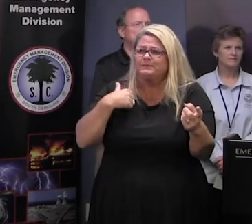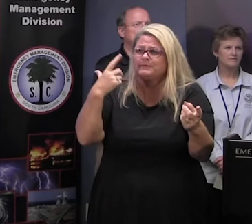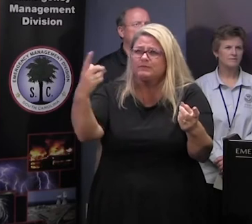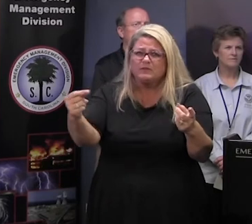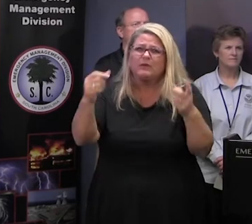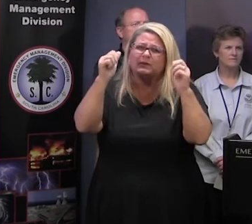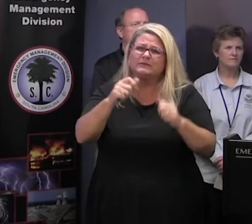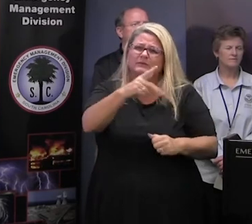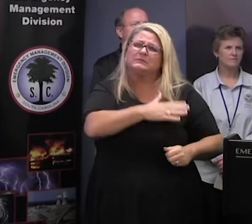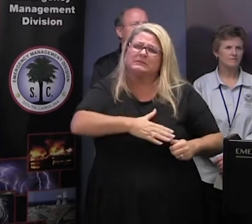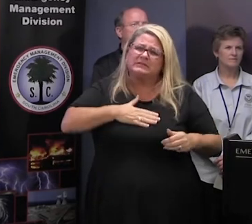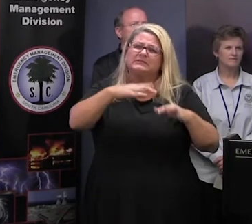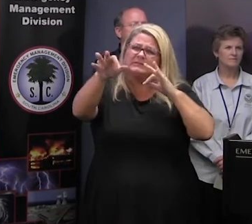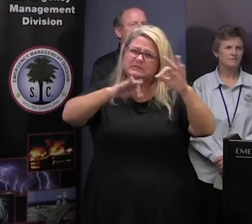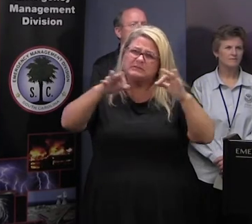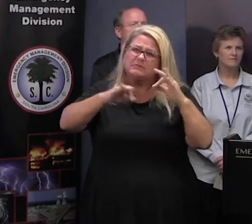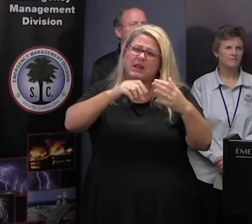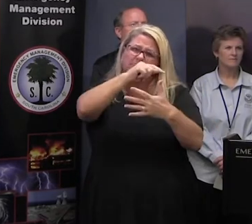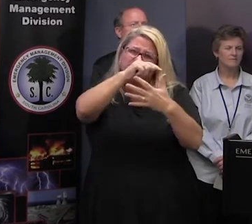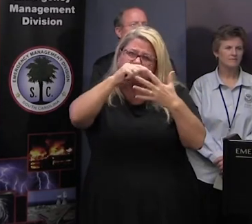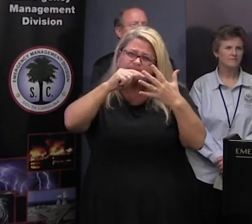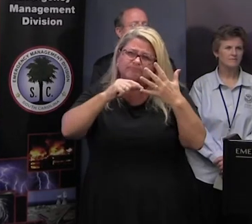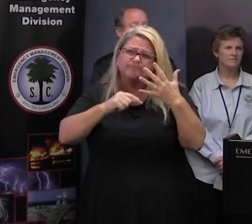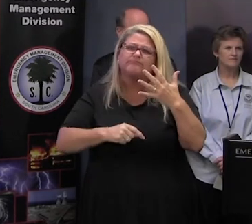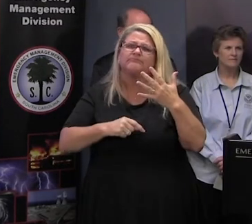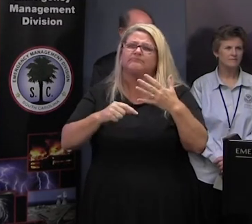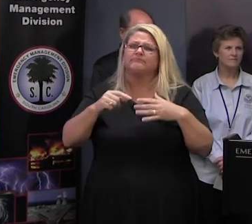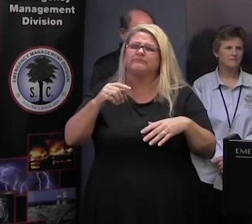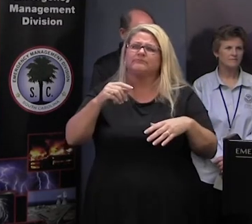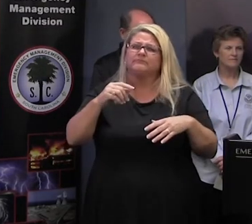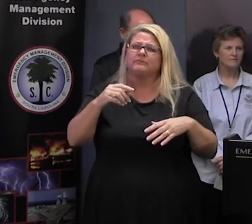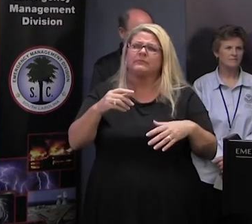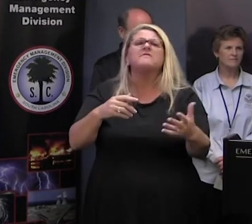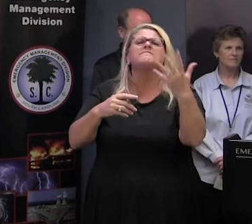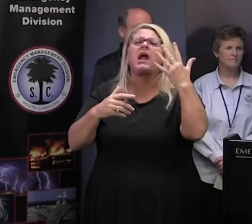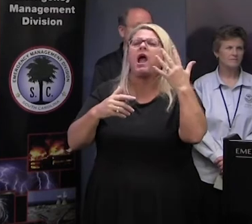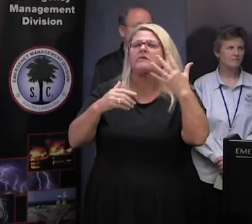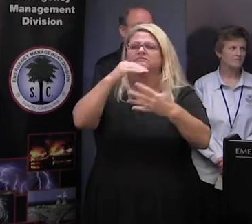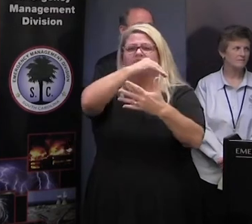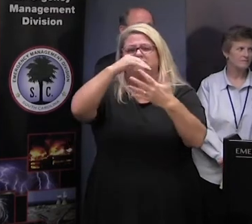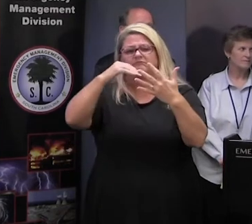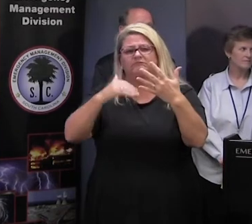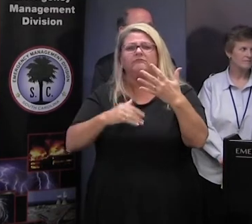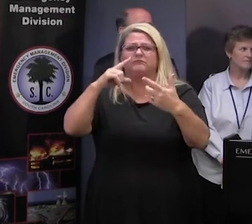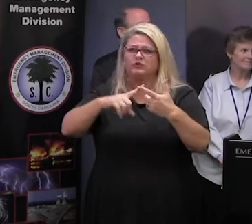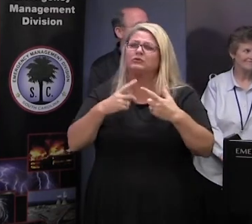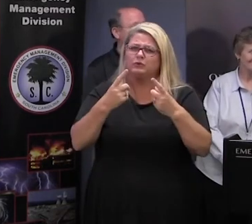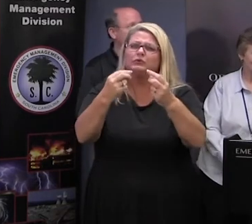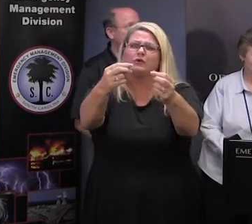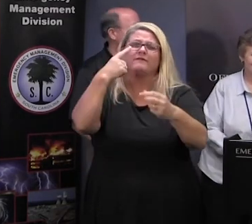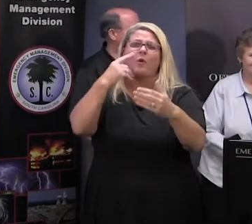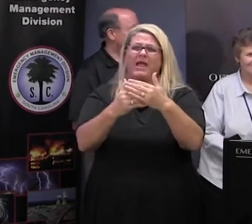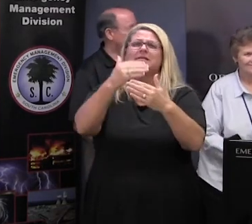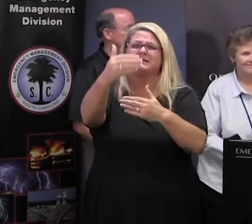you succinctly break down this for FEMA? Succinctly break down what are some of the five steps that they need to take in order to move into the next